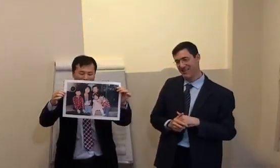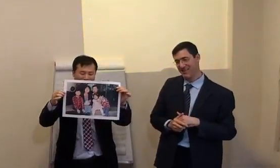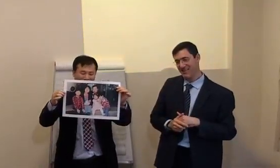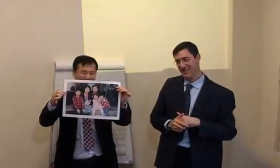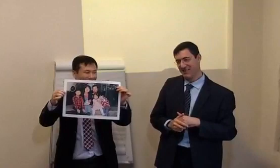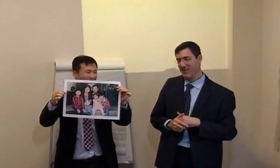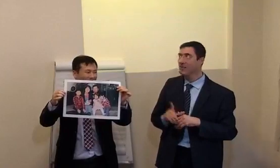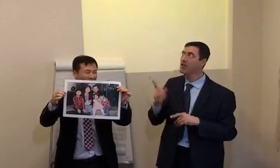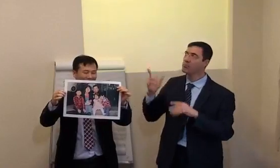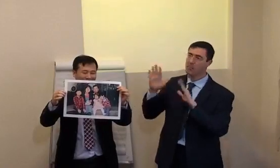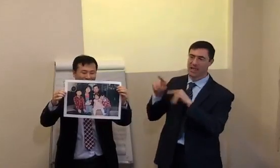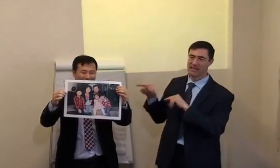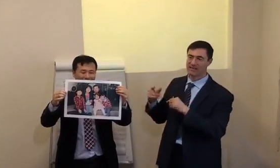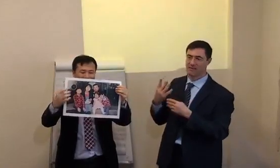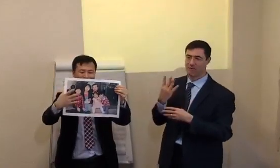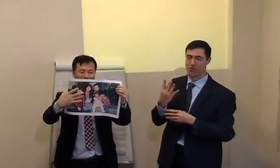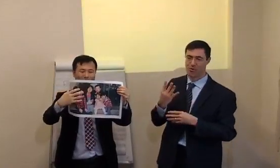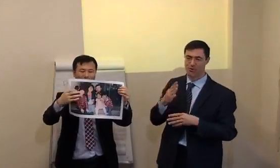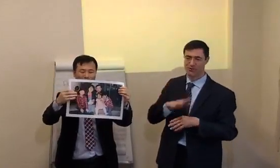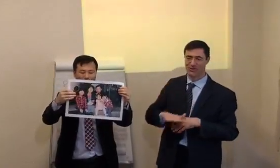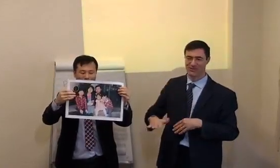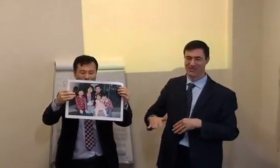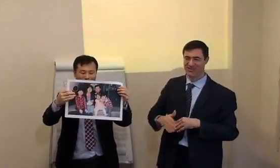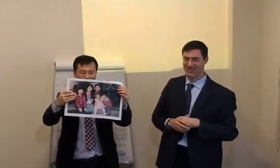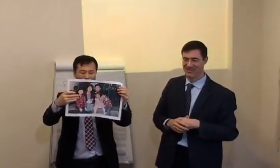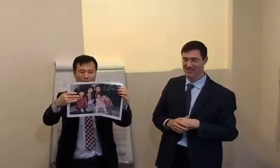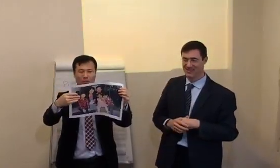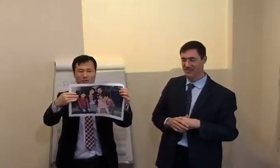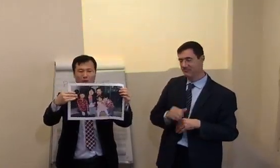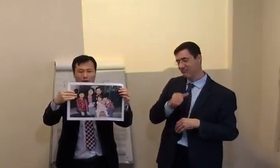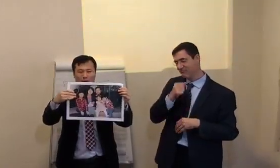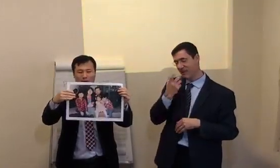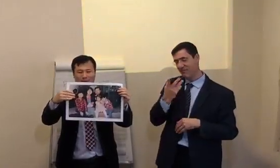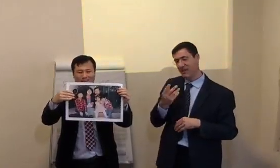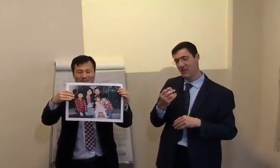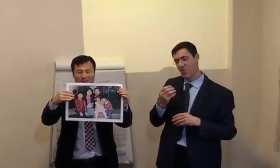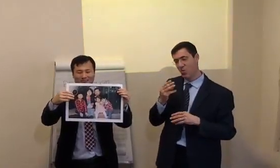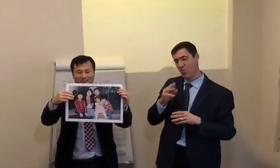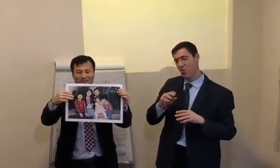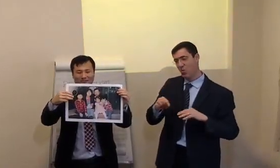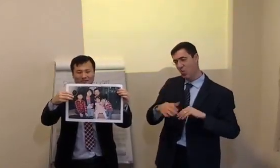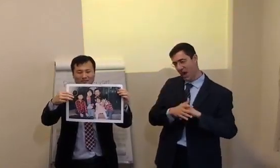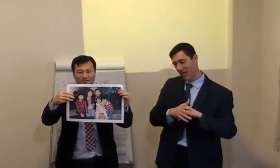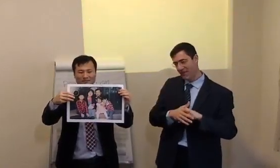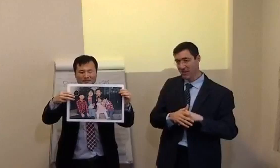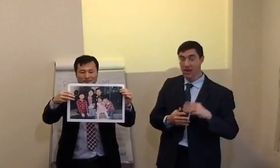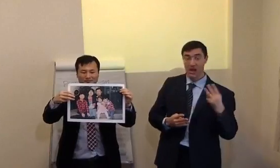children. My lovely wife, 3 boys, 1 girl.